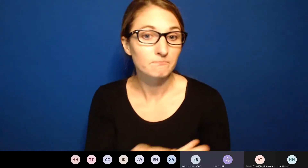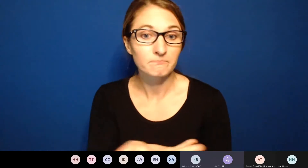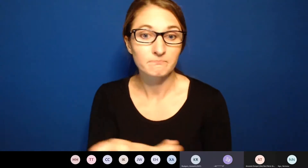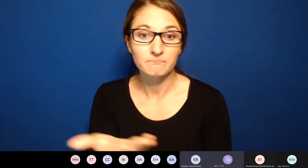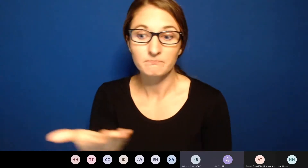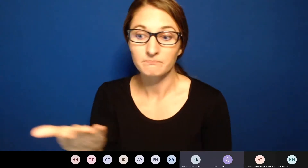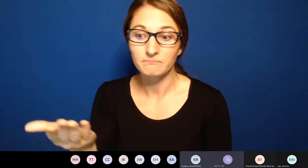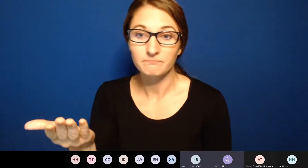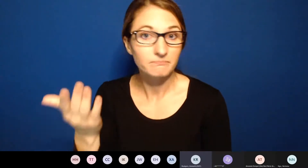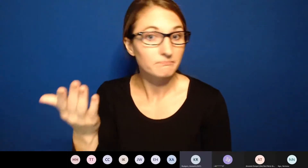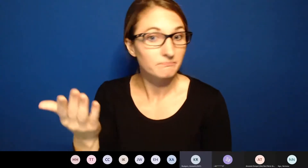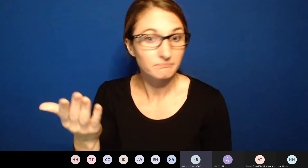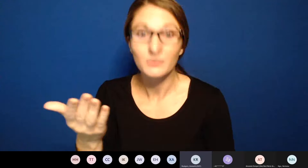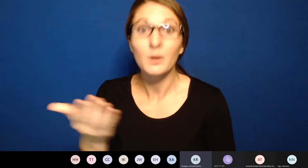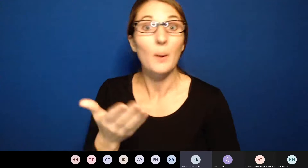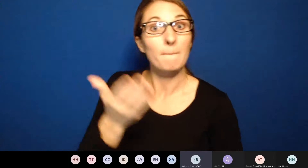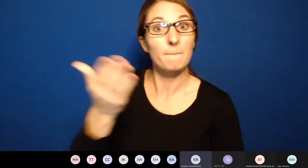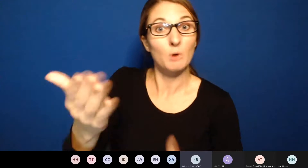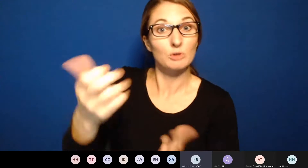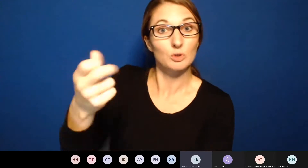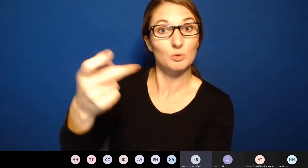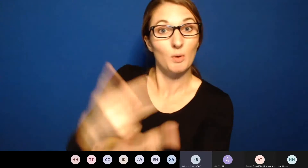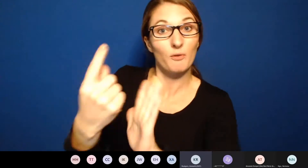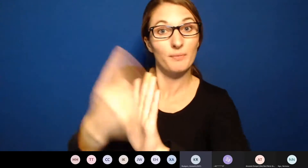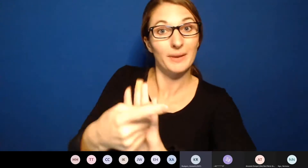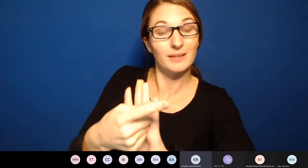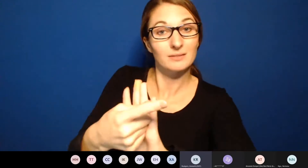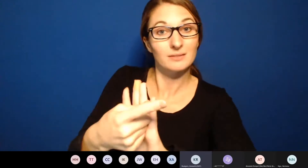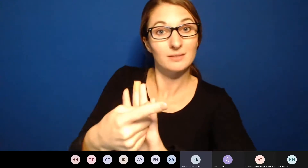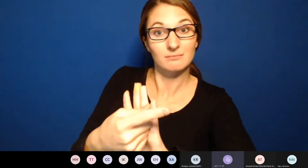Hearing none, entertain a motion to approve the minutes.